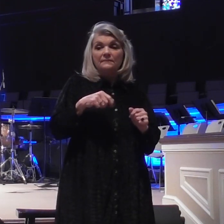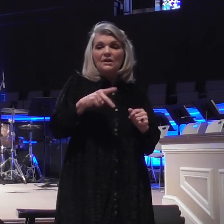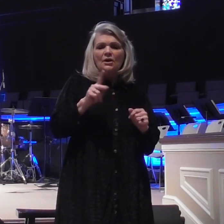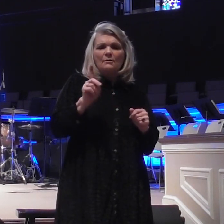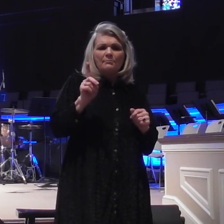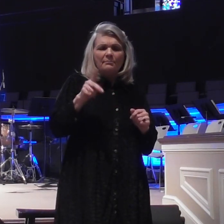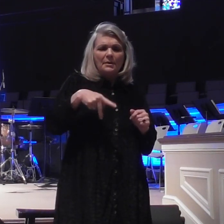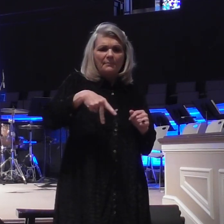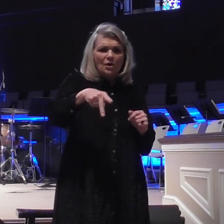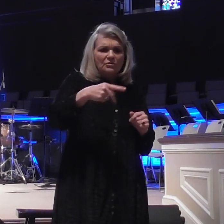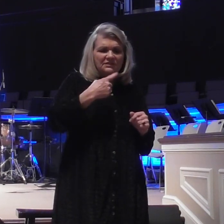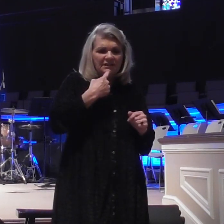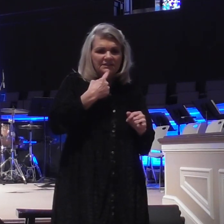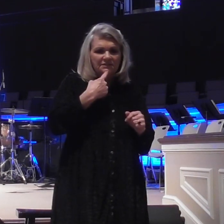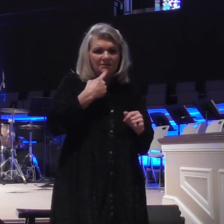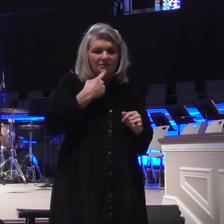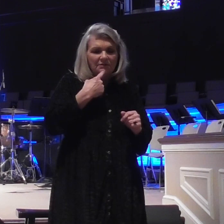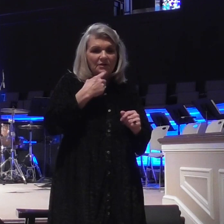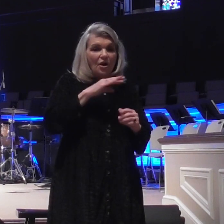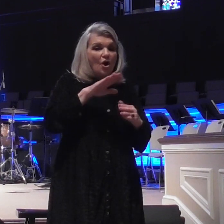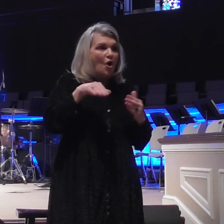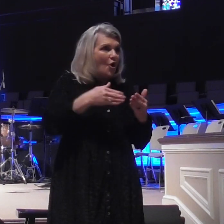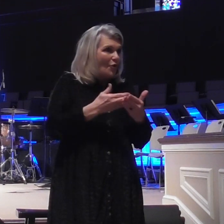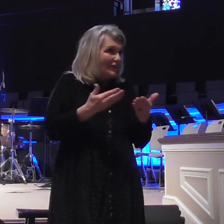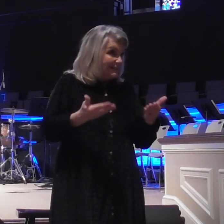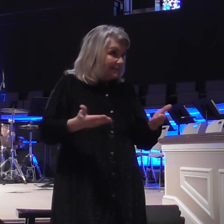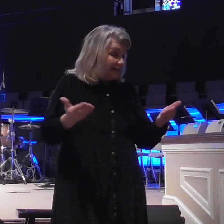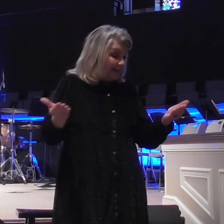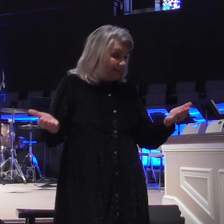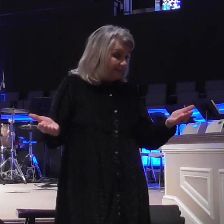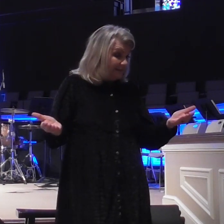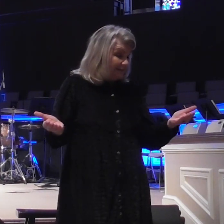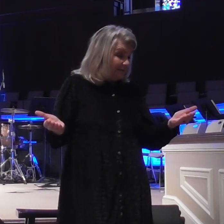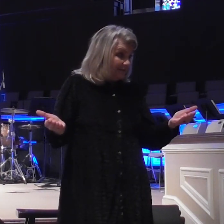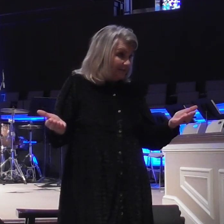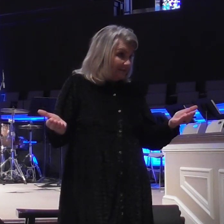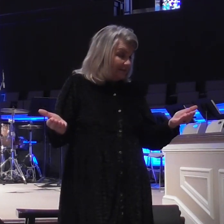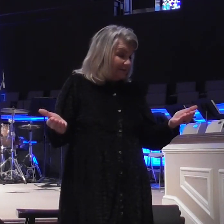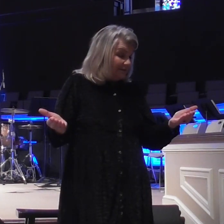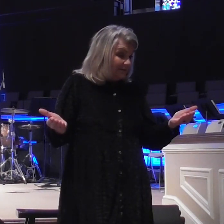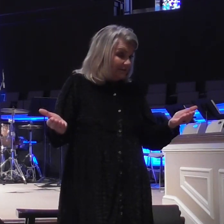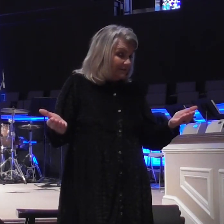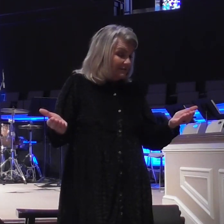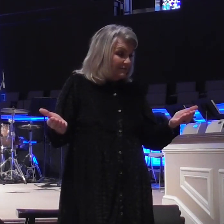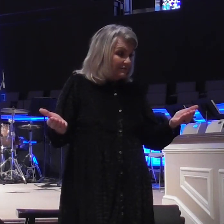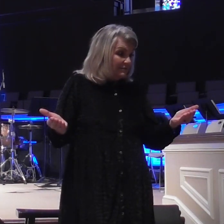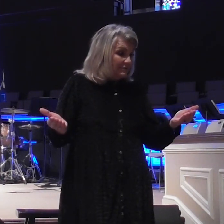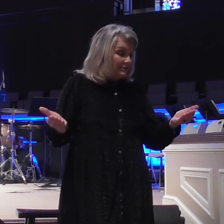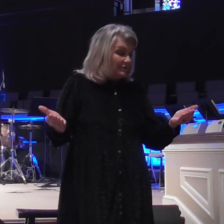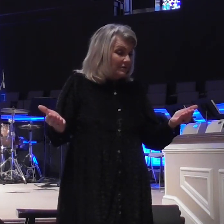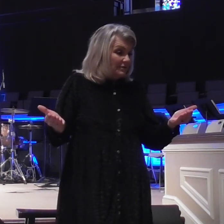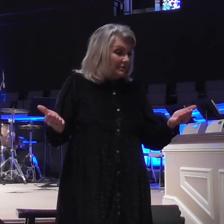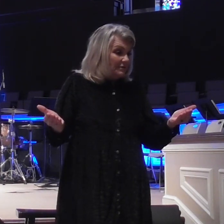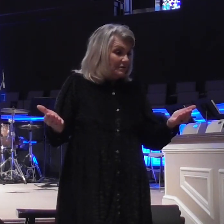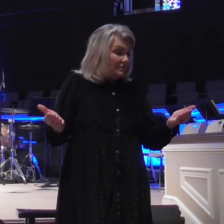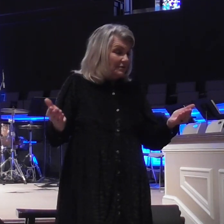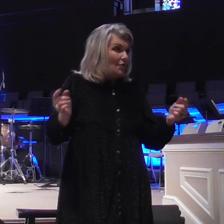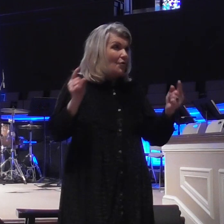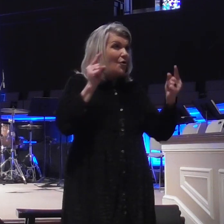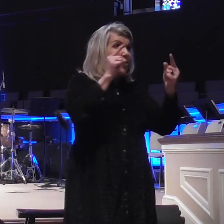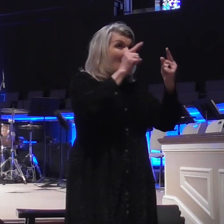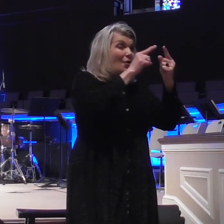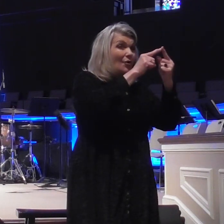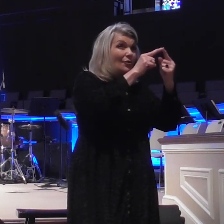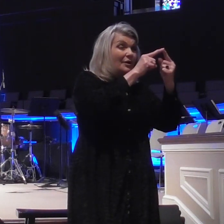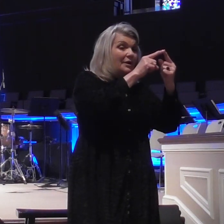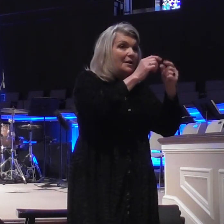points out all the way through, that all of these things that are our true purposes are ultimately made possible